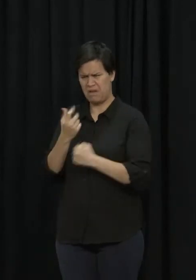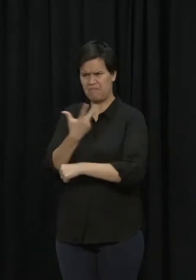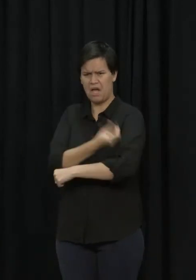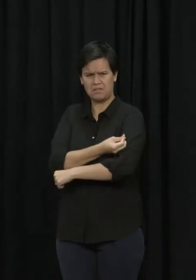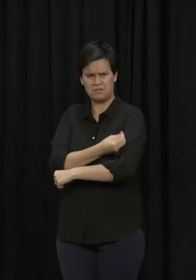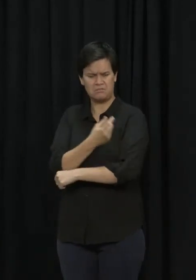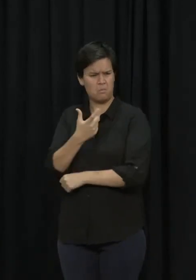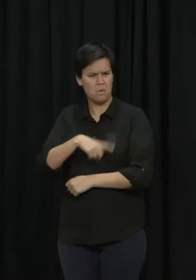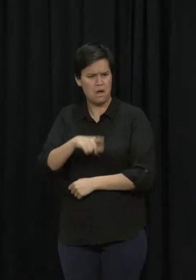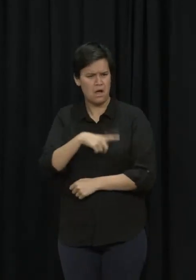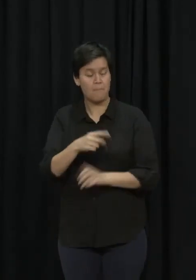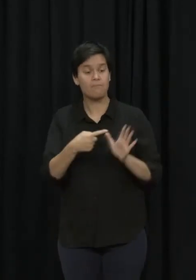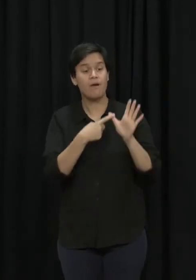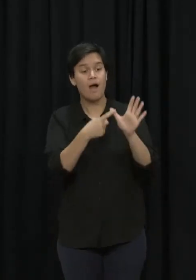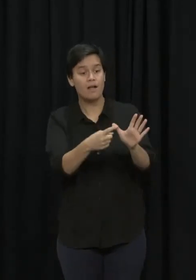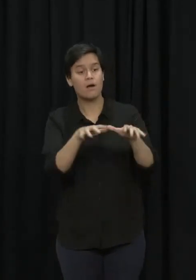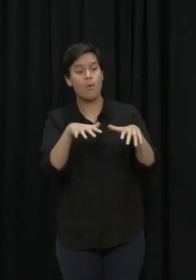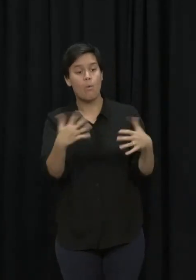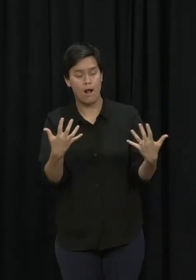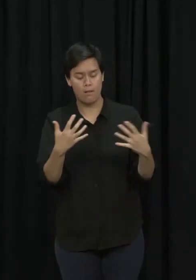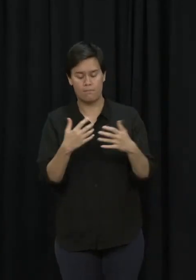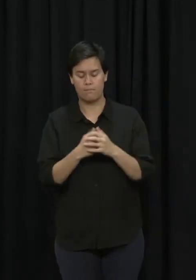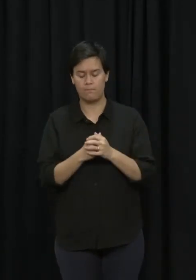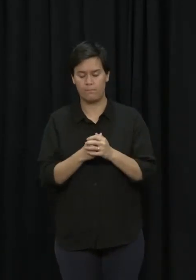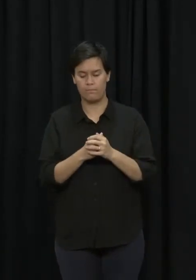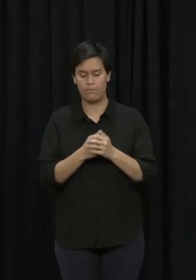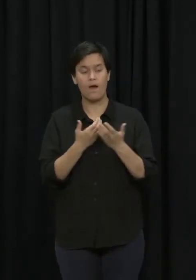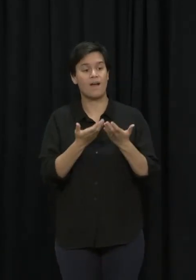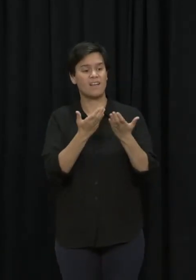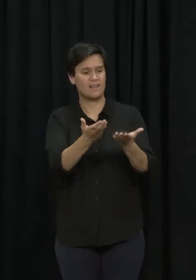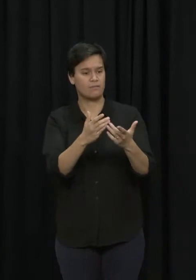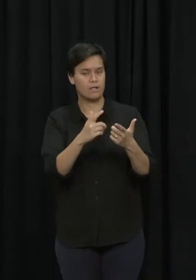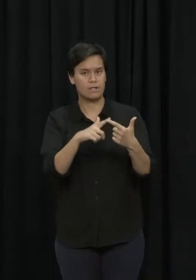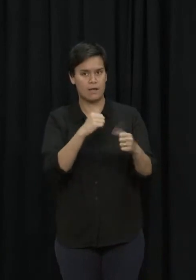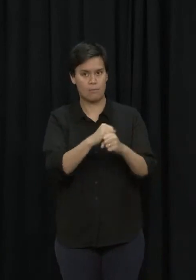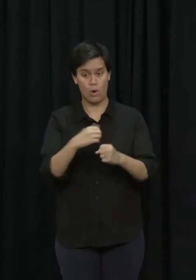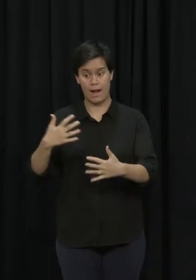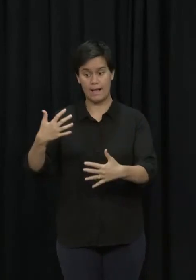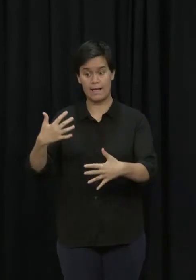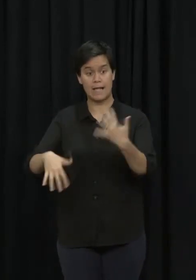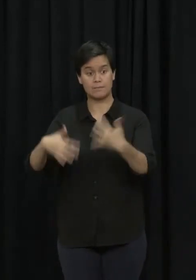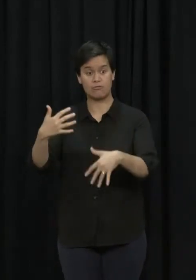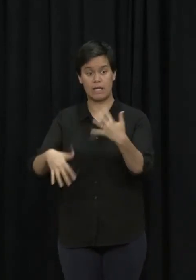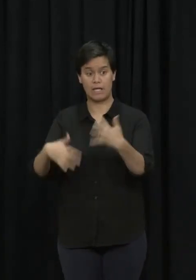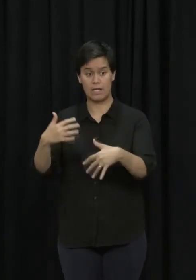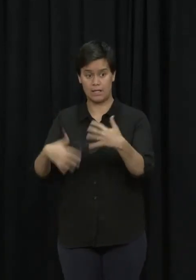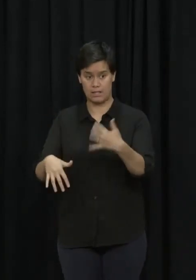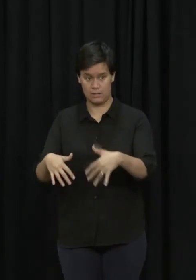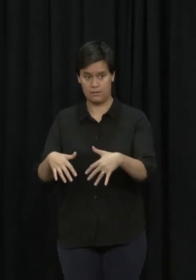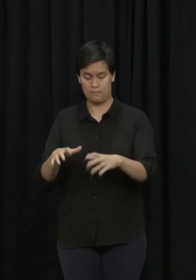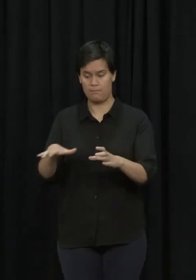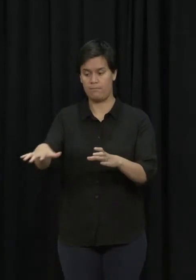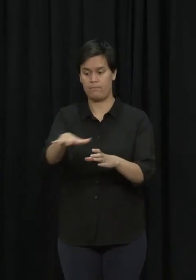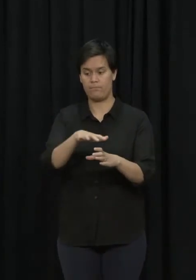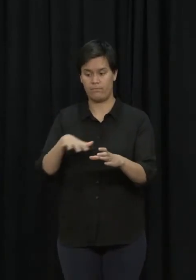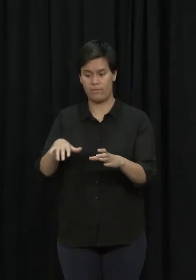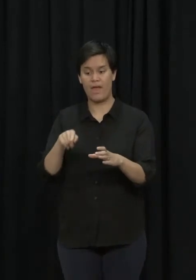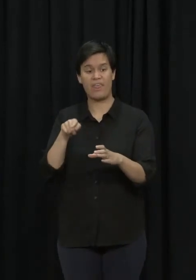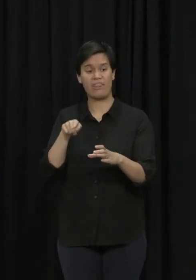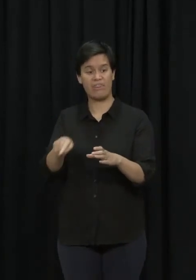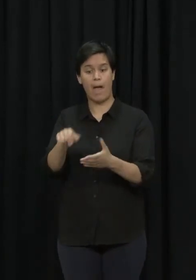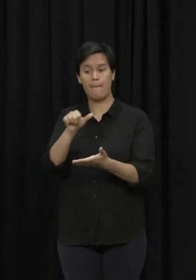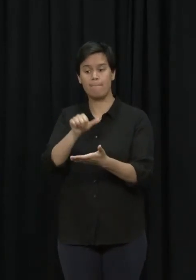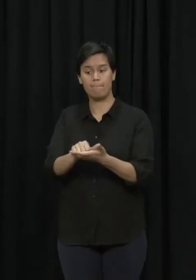in Canterbury, to be prepared for this sort of situation, actually overbook the appointments so that they've